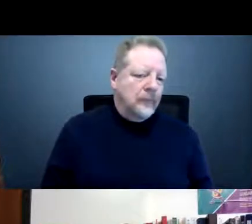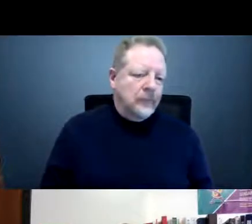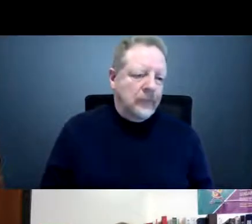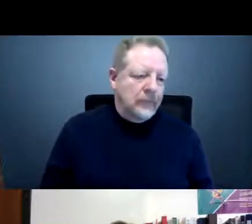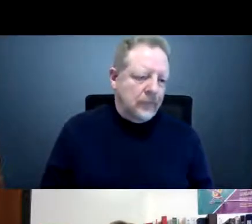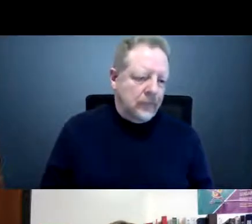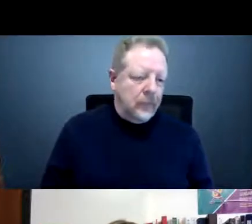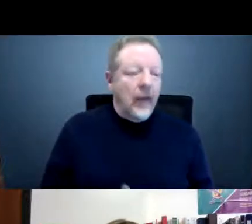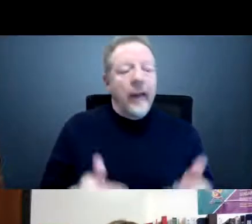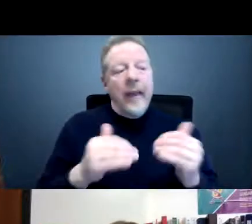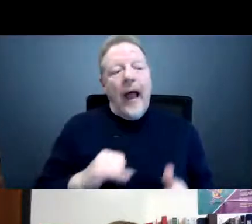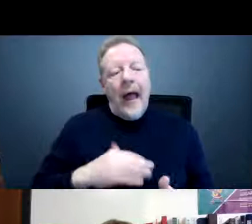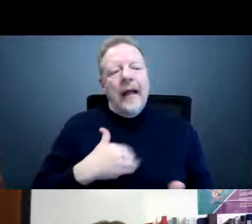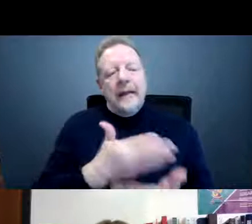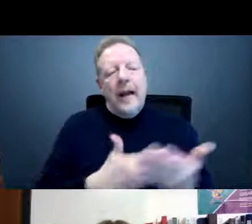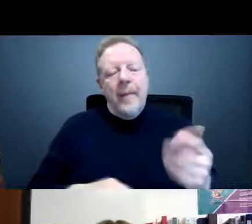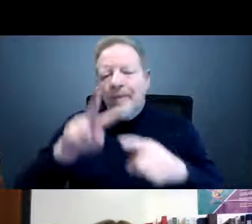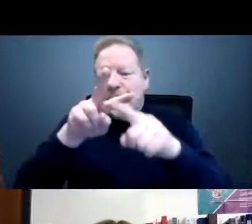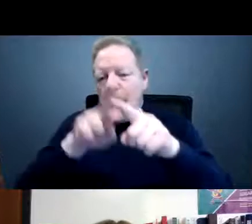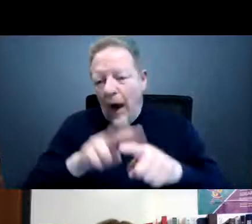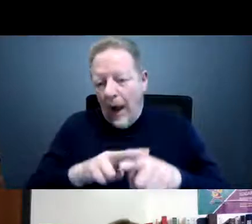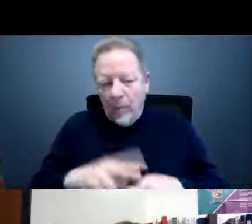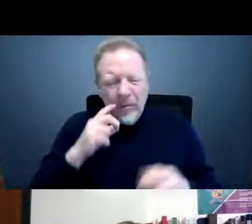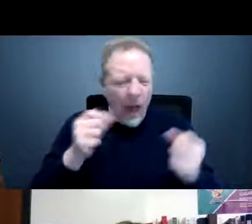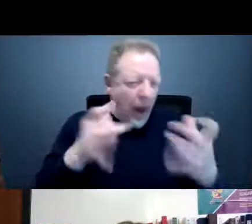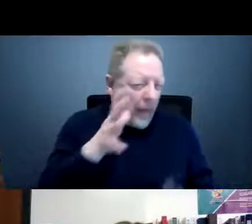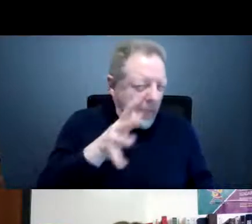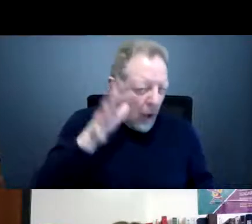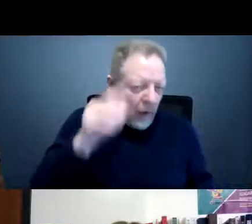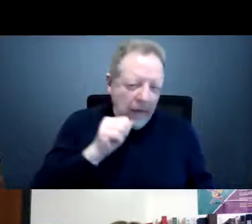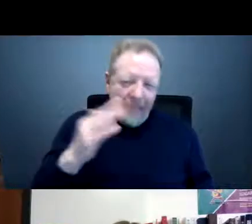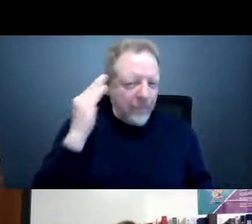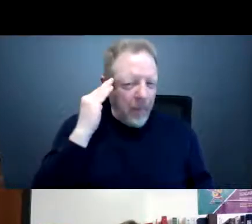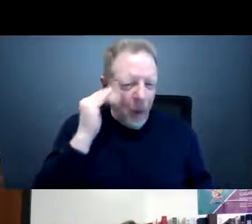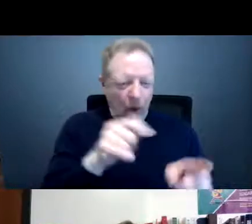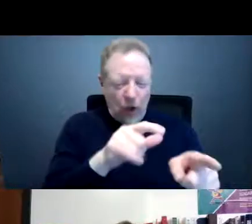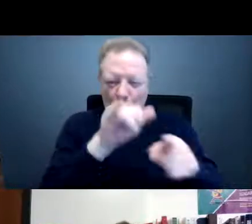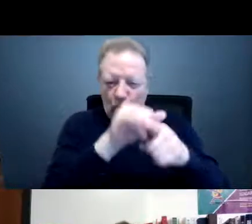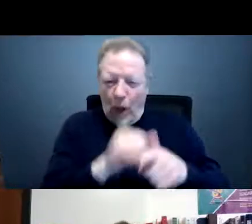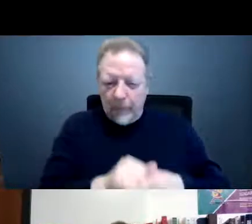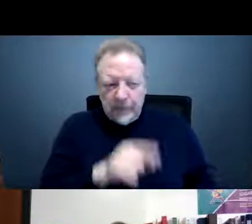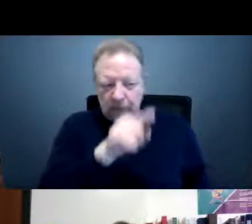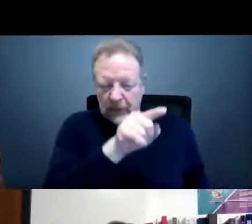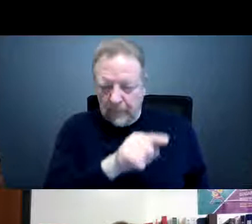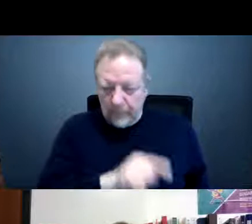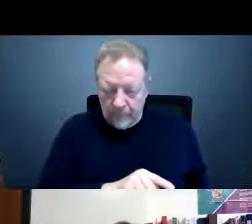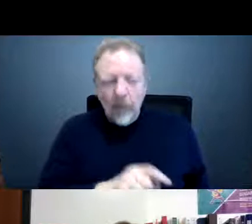And then I had some vocabulary because a lot of parents aren't familiar with these terms. So access is to